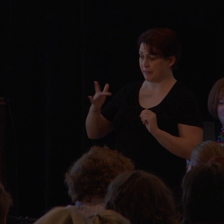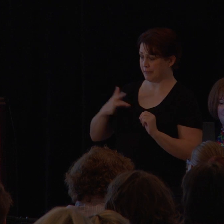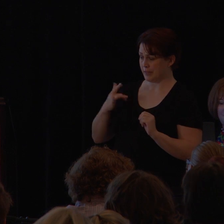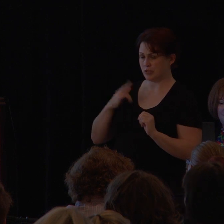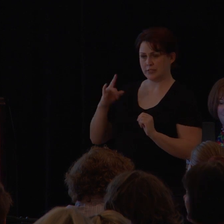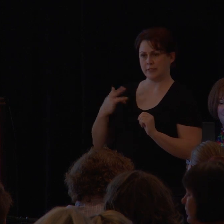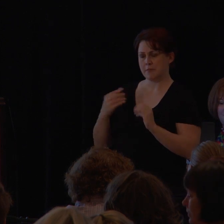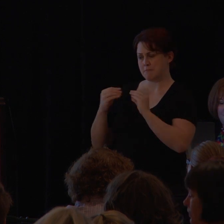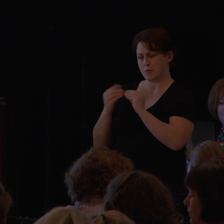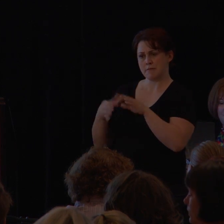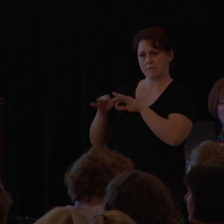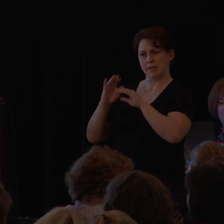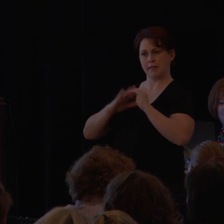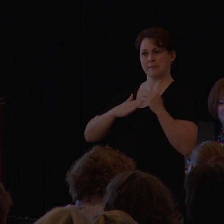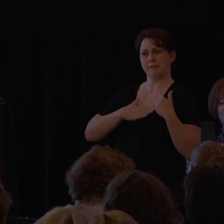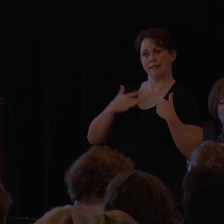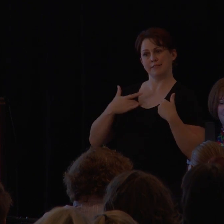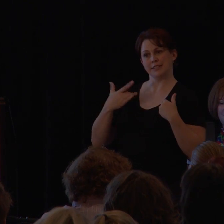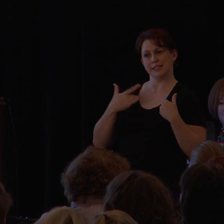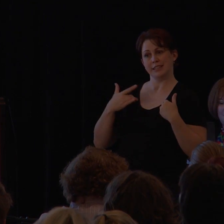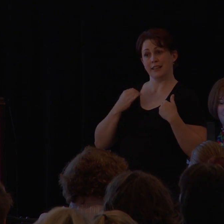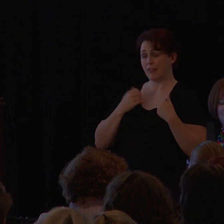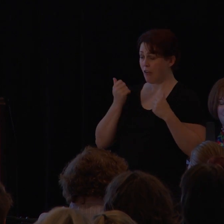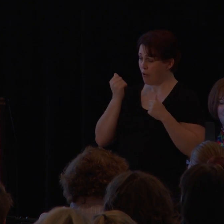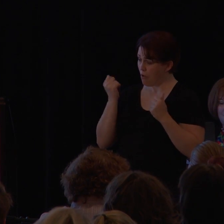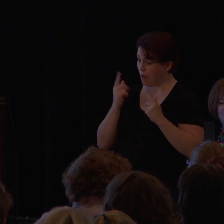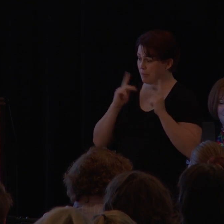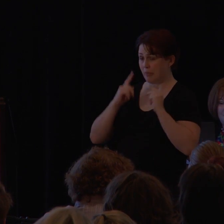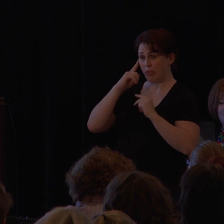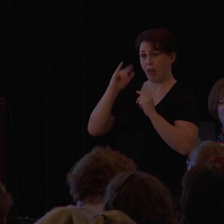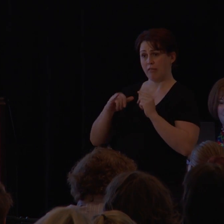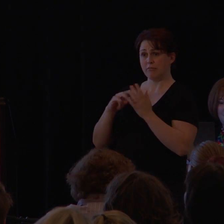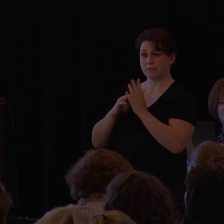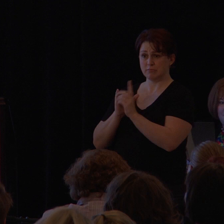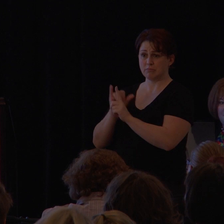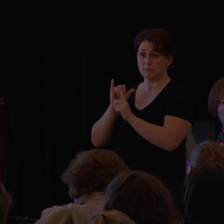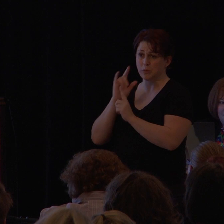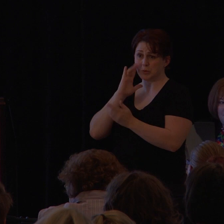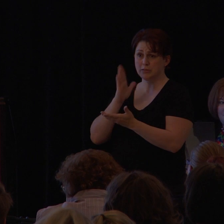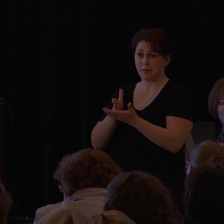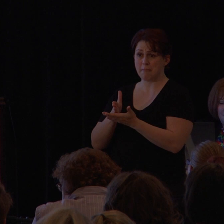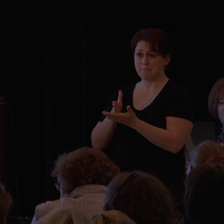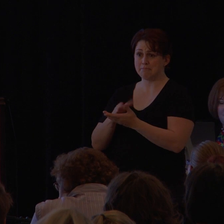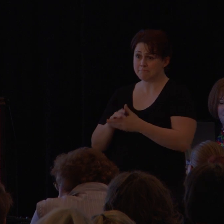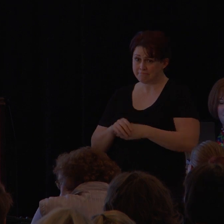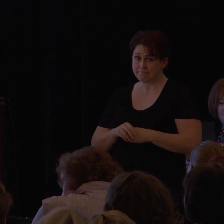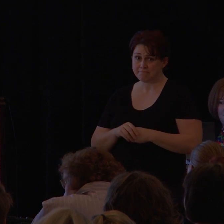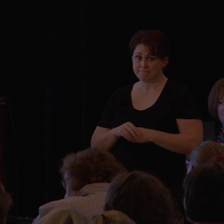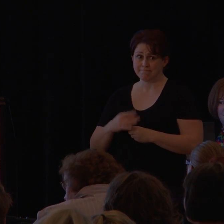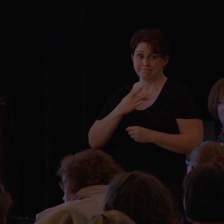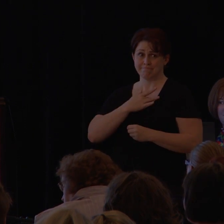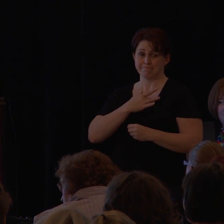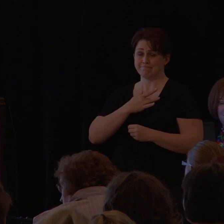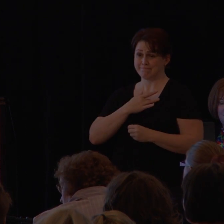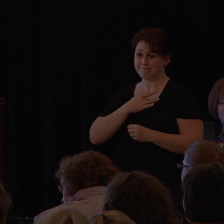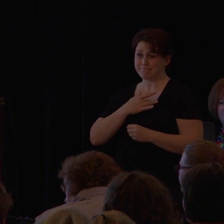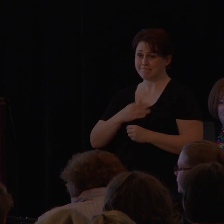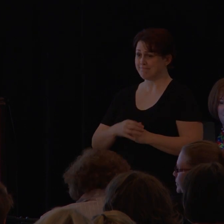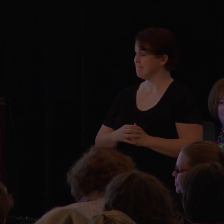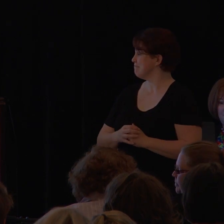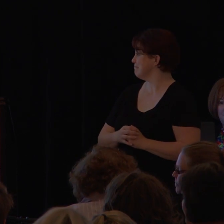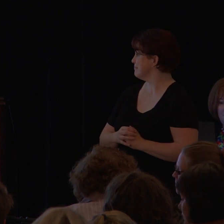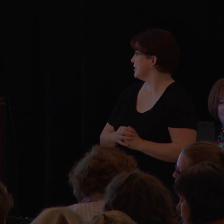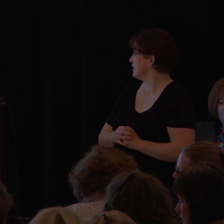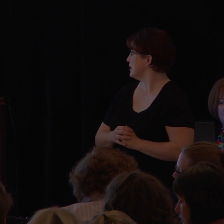your own. If everybody thought that way, there wouldn't be any bullying. It's a pretty good point, actually, I think, in that one of the challenges